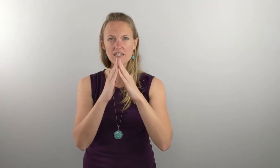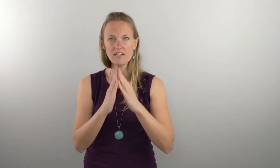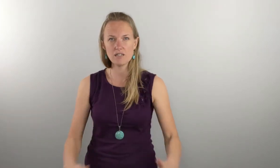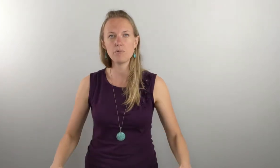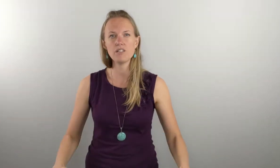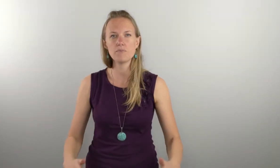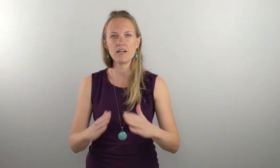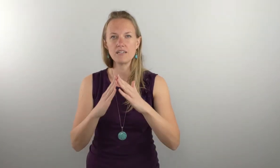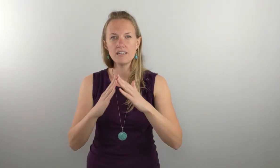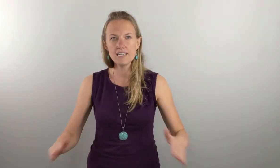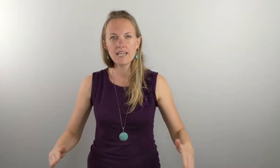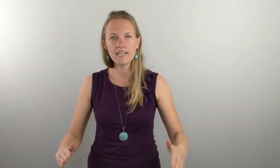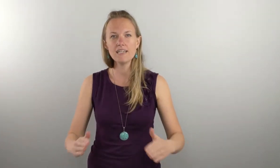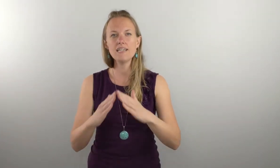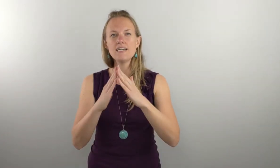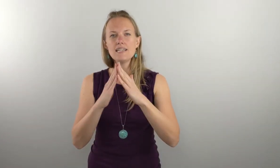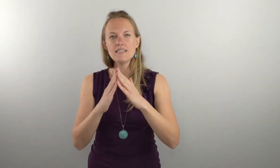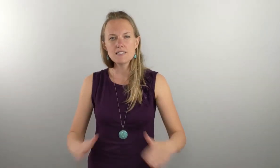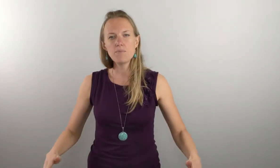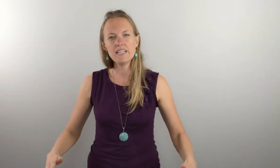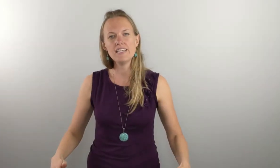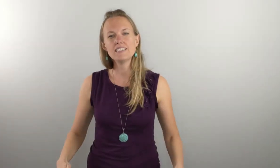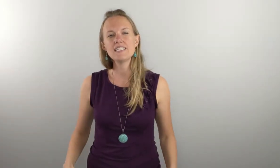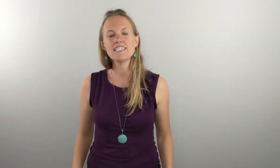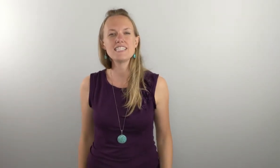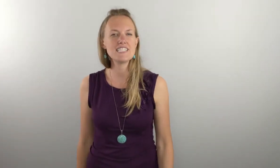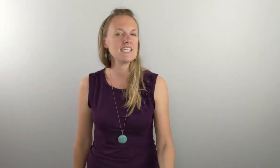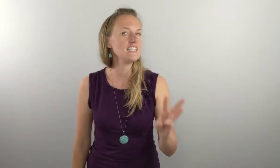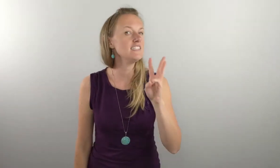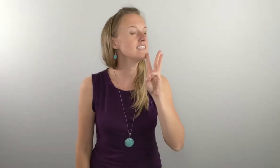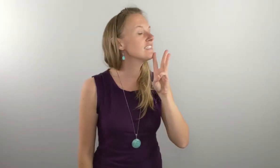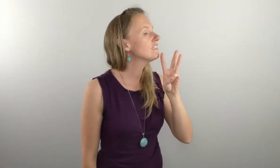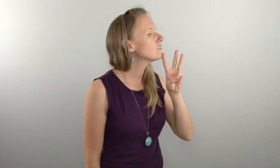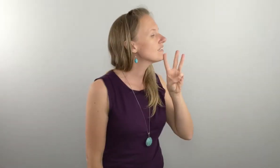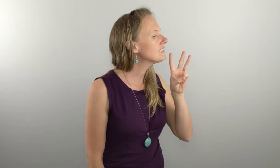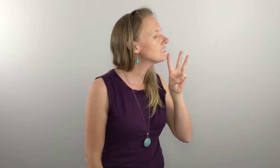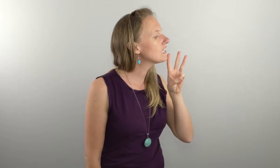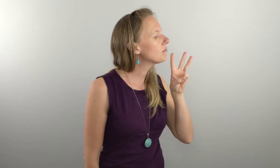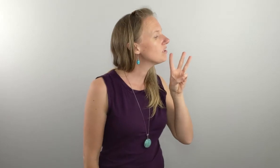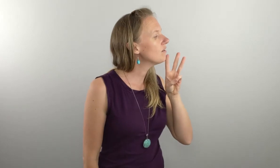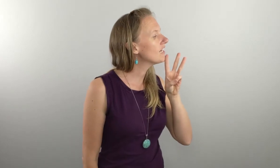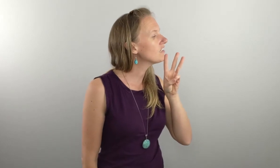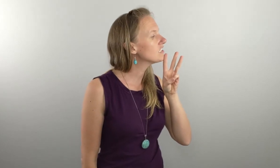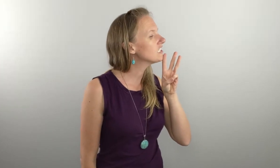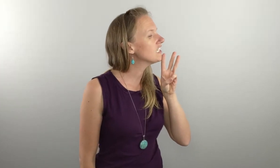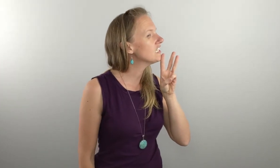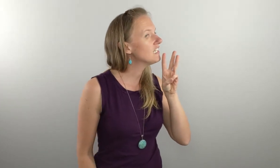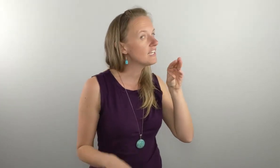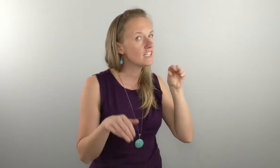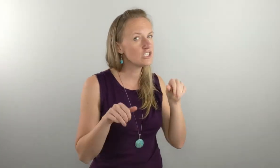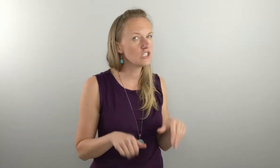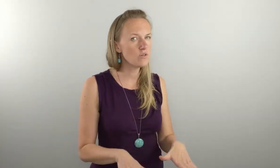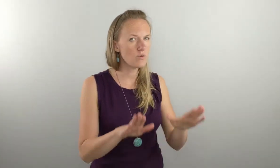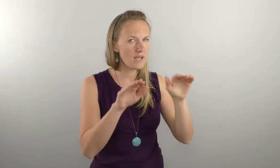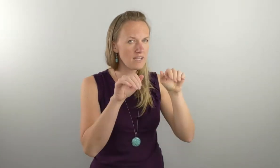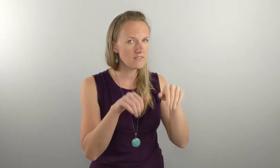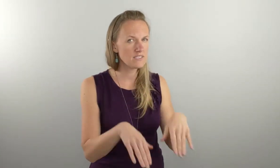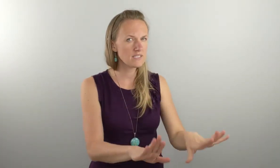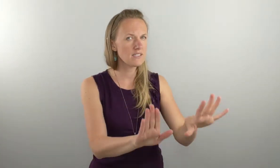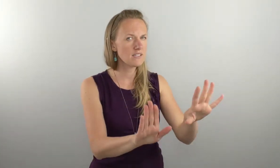and you pull it apart, okay? Split the C's. So that's a W at your chin and then show the waves,